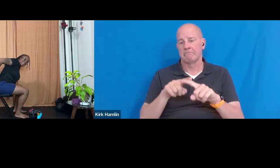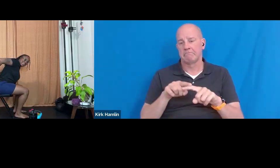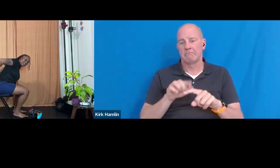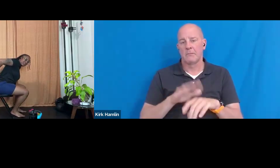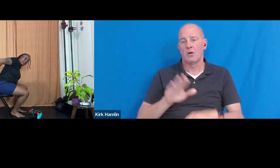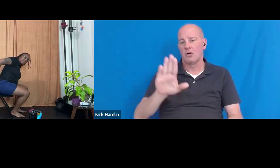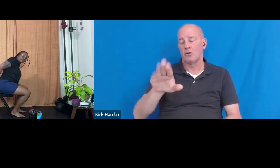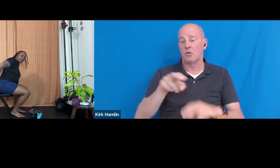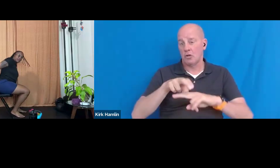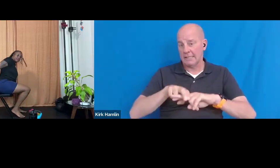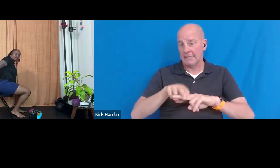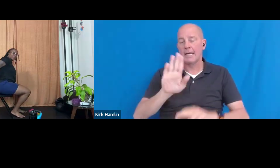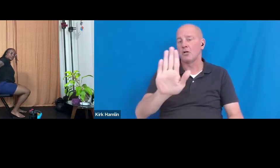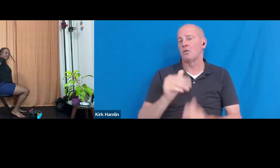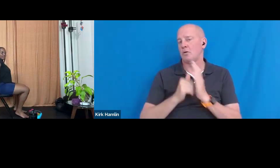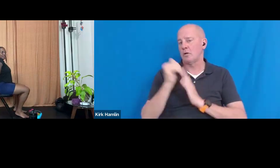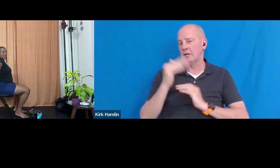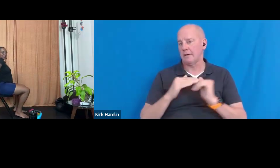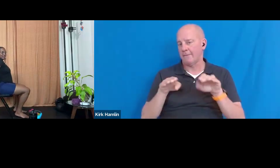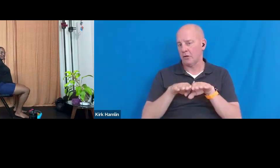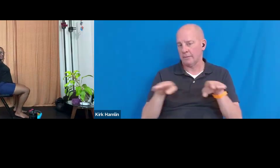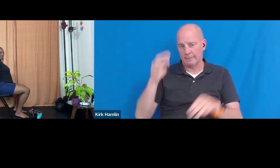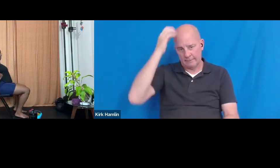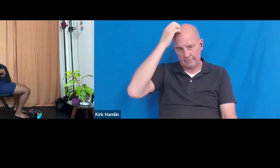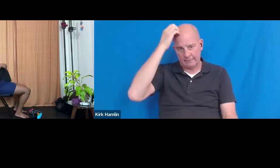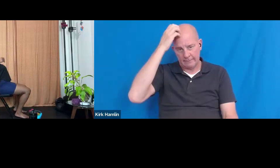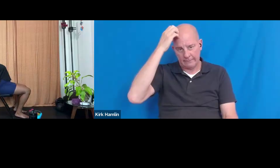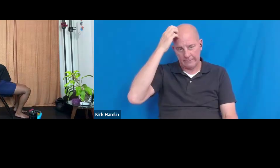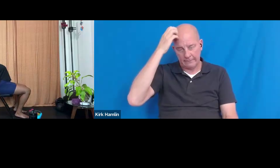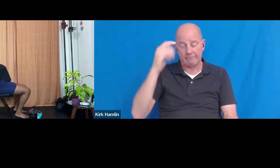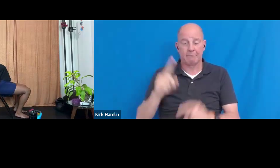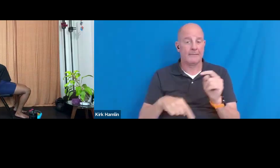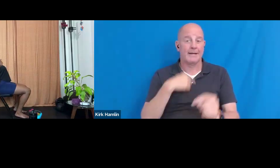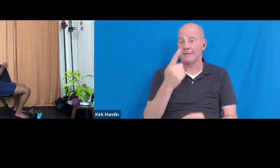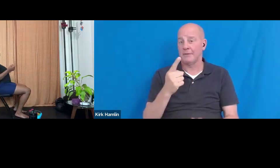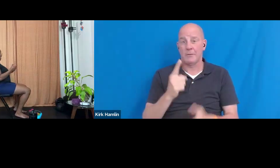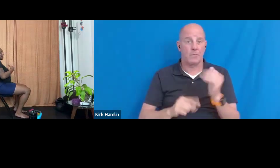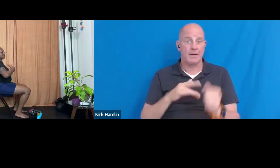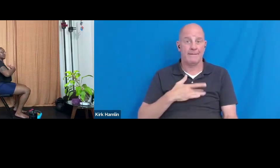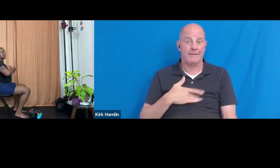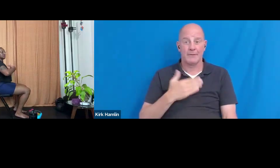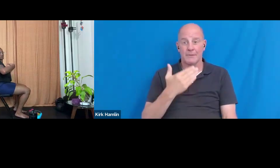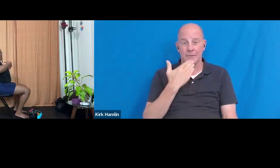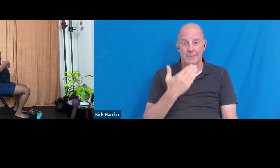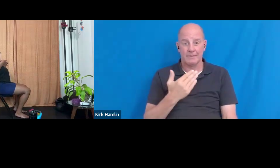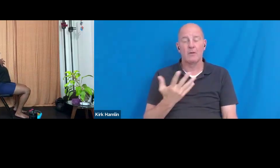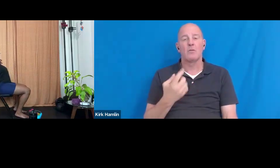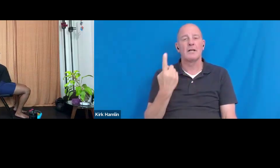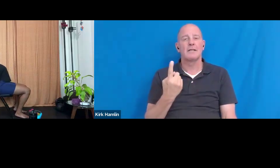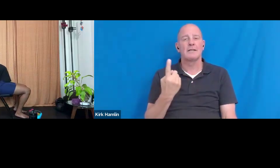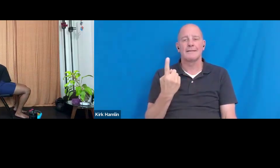seat and your comfort level. So I can't exactly tell you what's going to feel good, but we're aiming for some sort